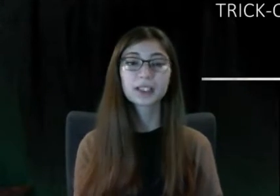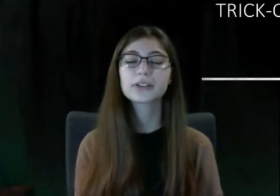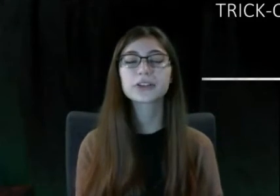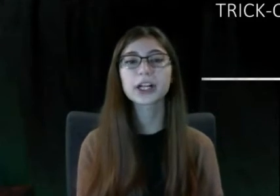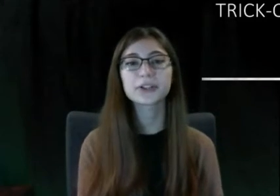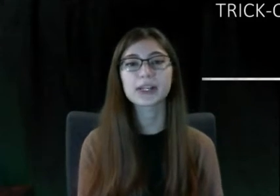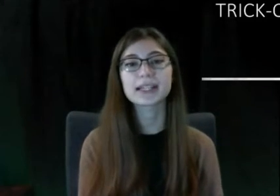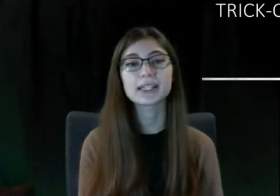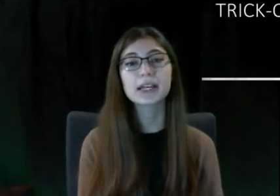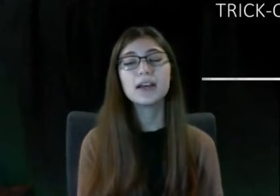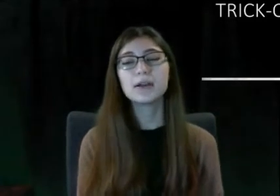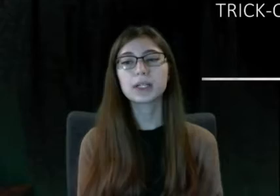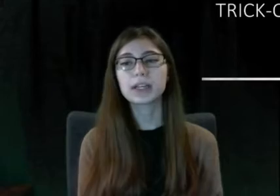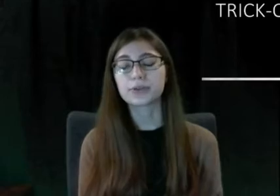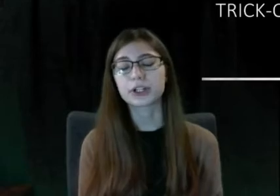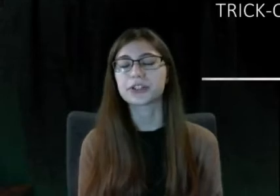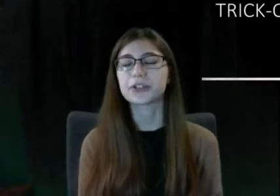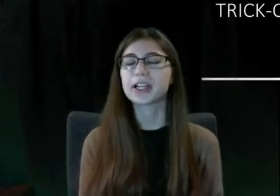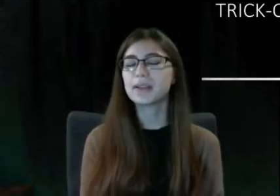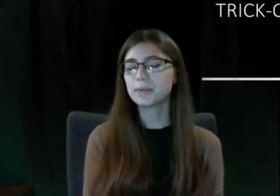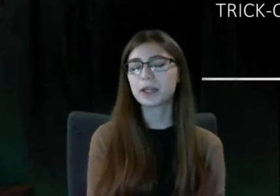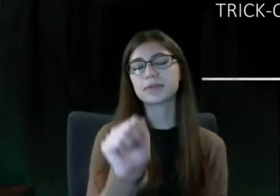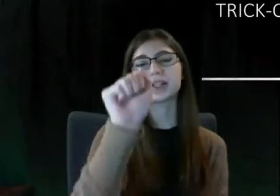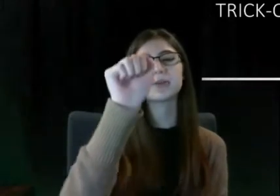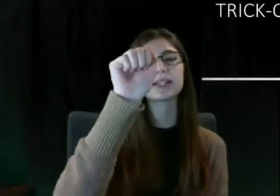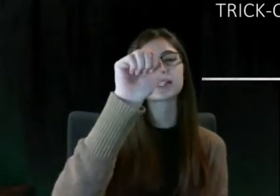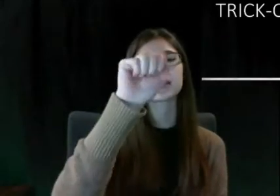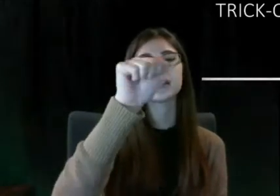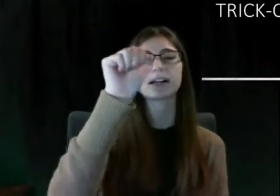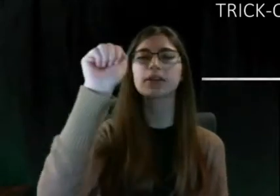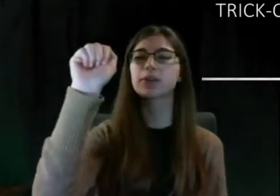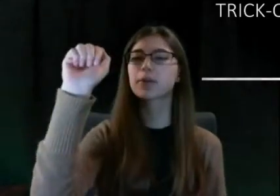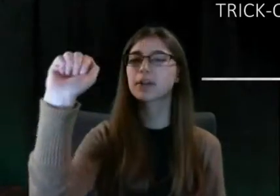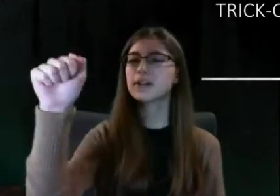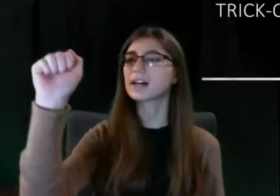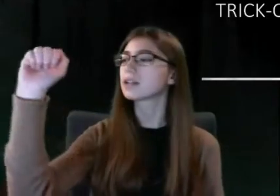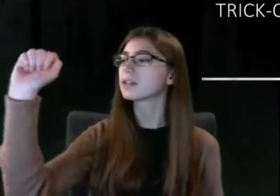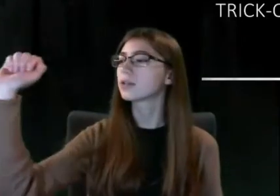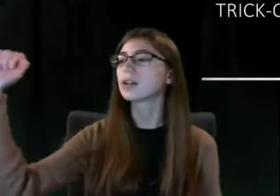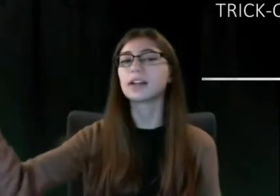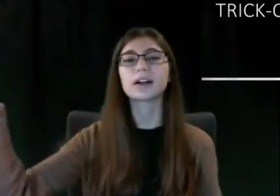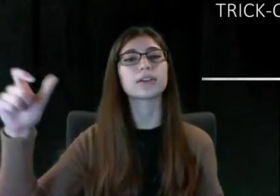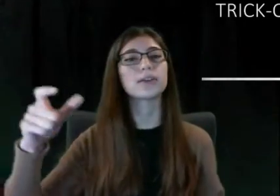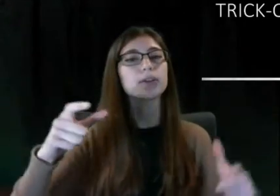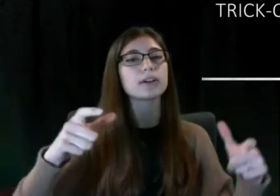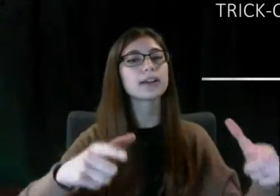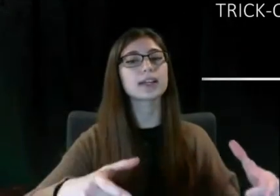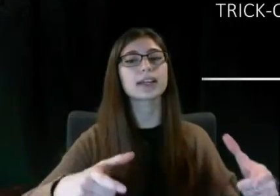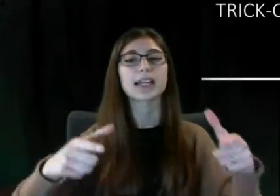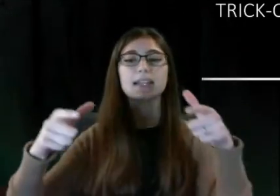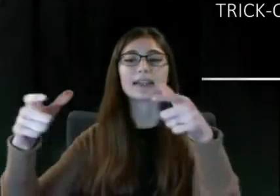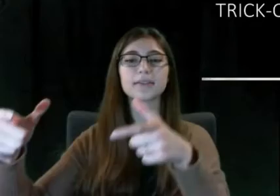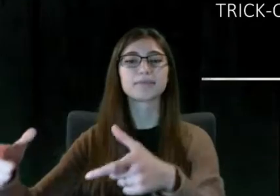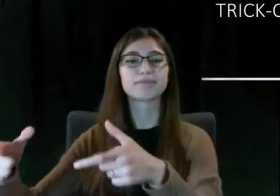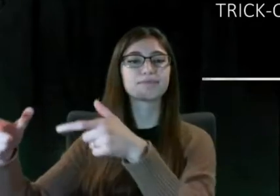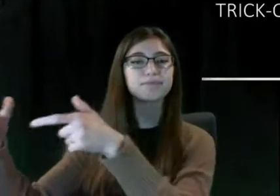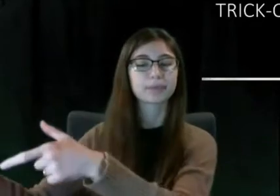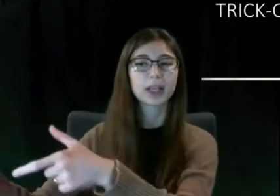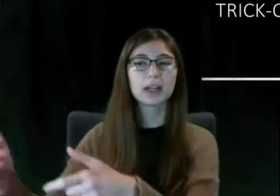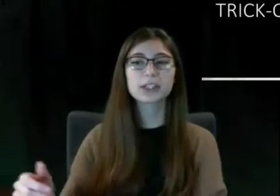Trick or treat. When you go trick or treating, what you do is knock on a door, knock on a door, knock on a door, and get candy. So for